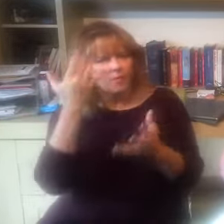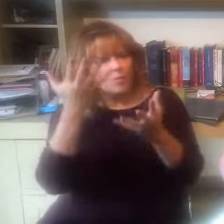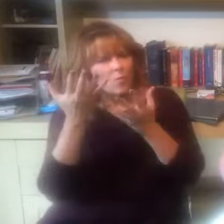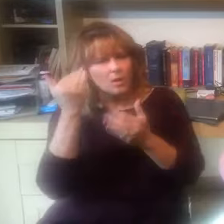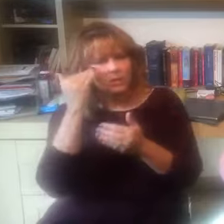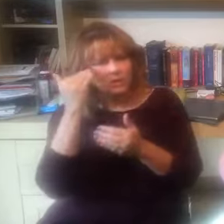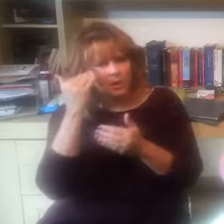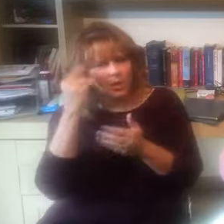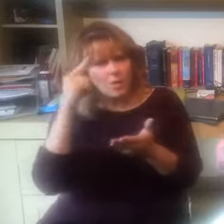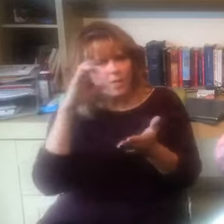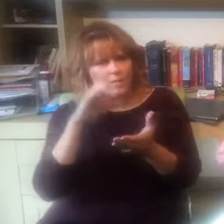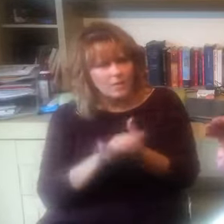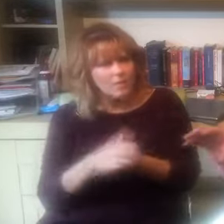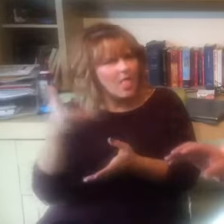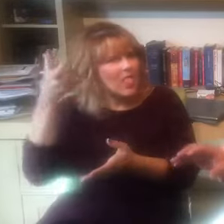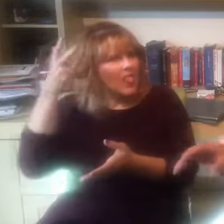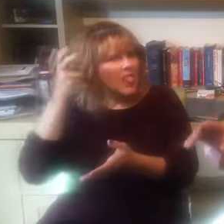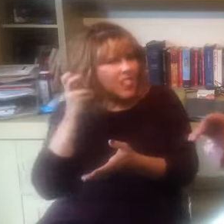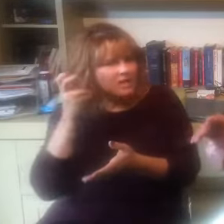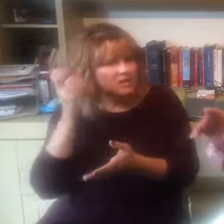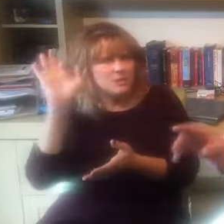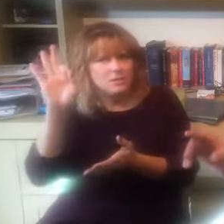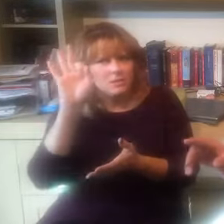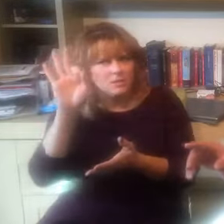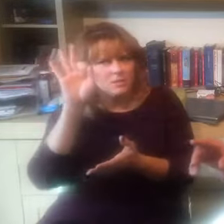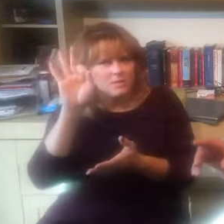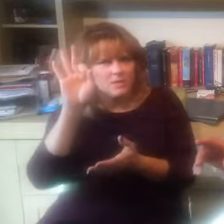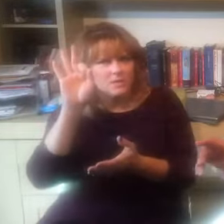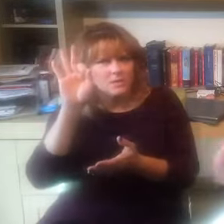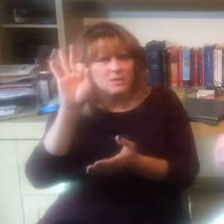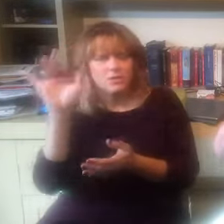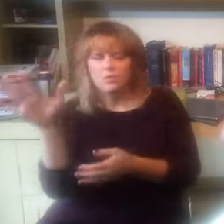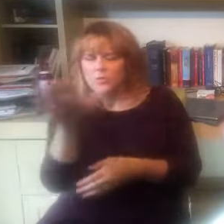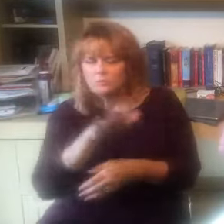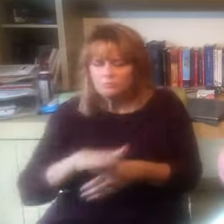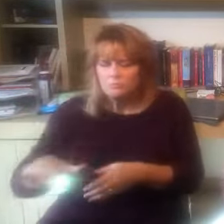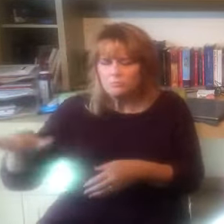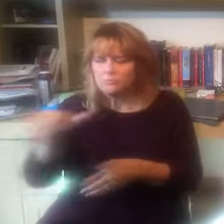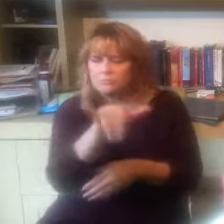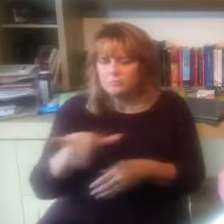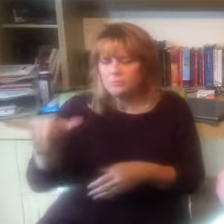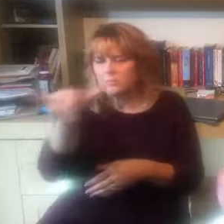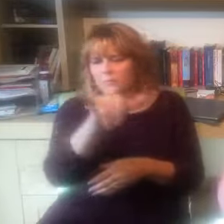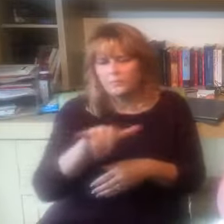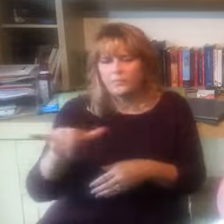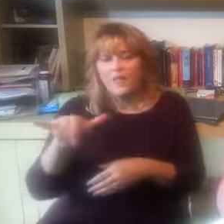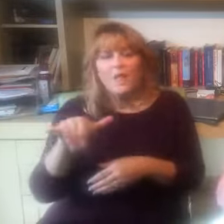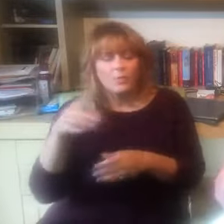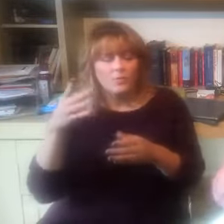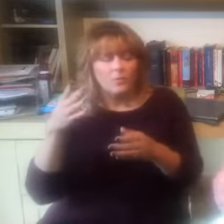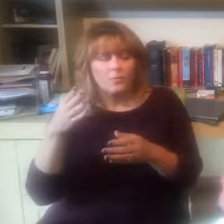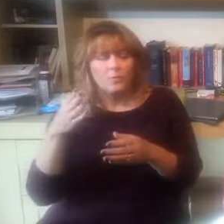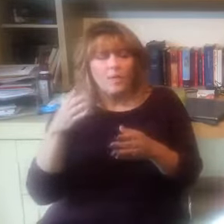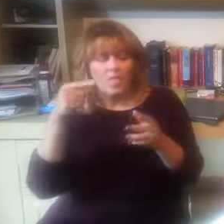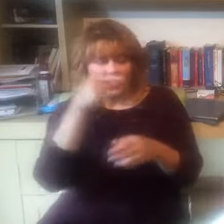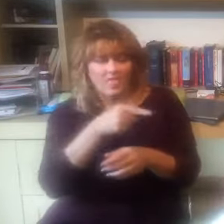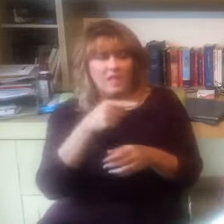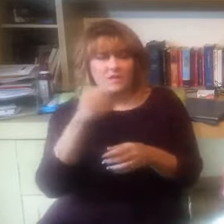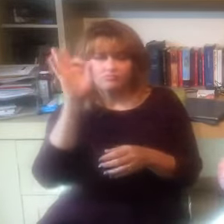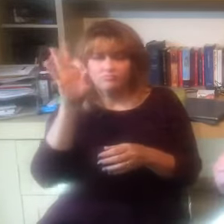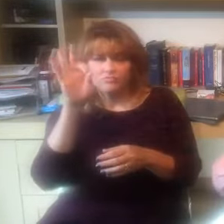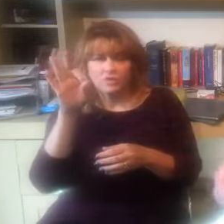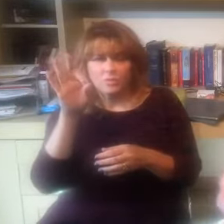they believe, listen to their speeches to their peers. Well, this was to Jesus's peers. And next Sunday,